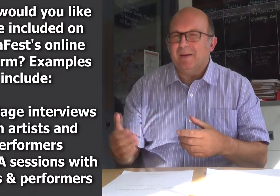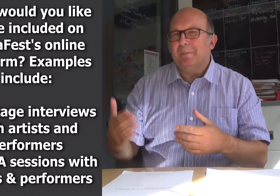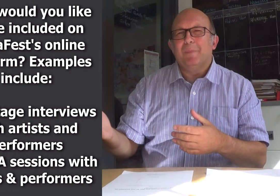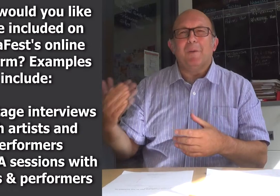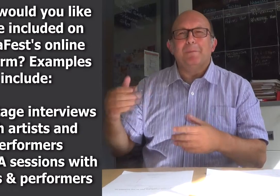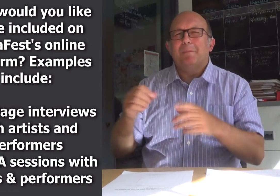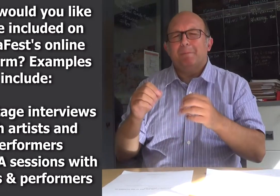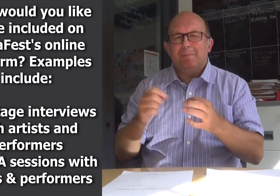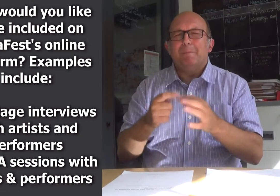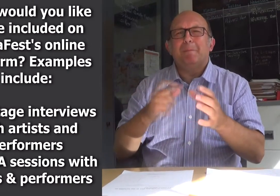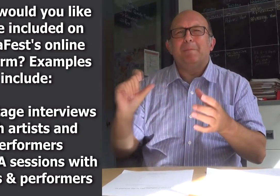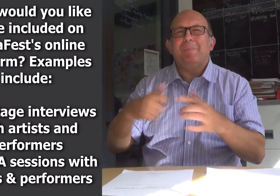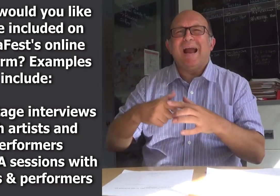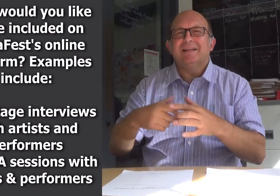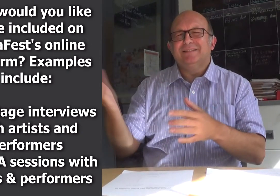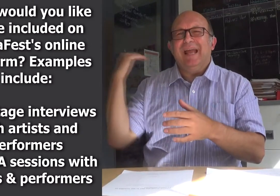go